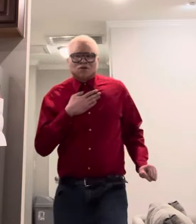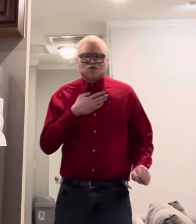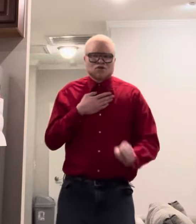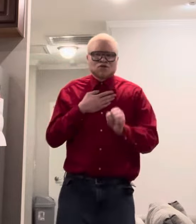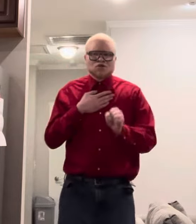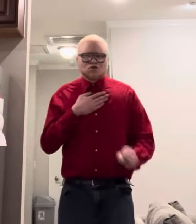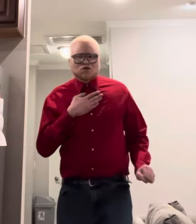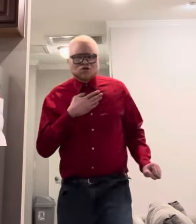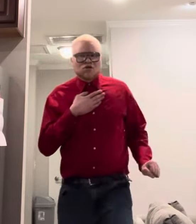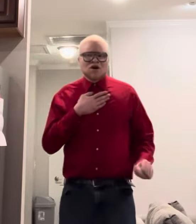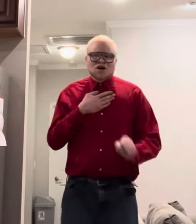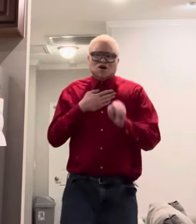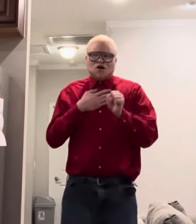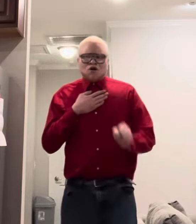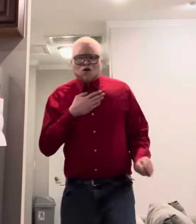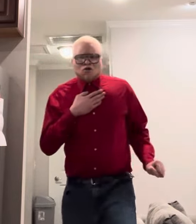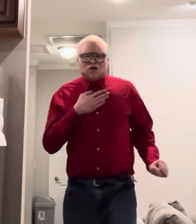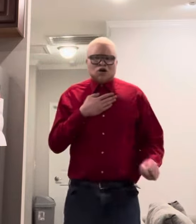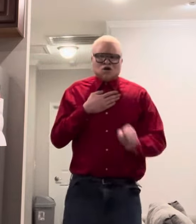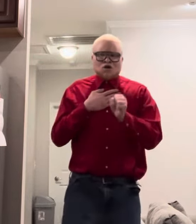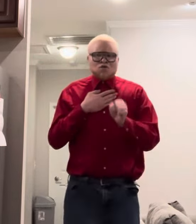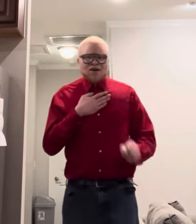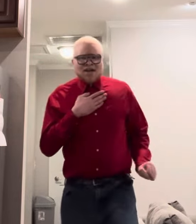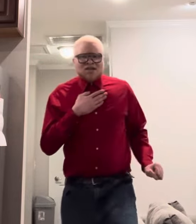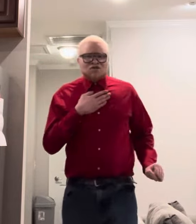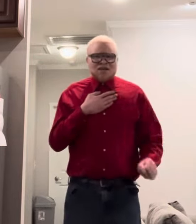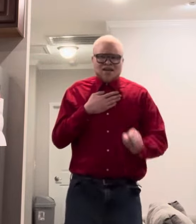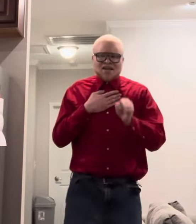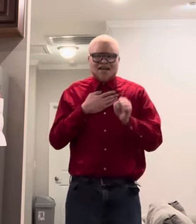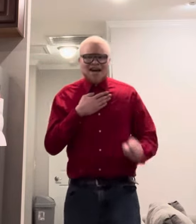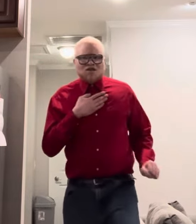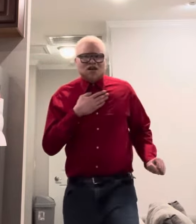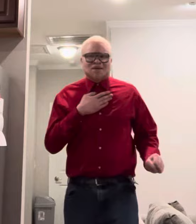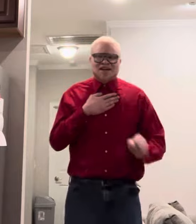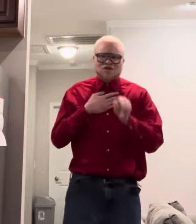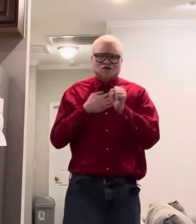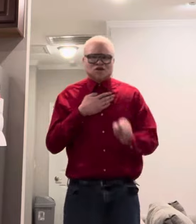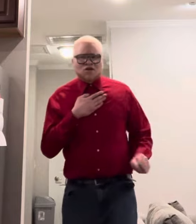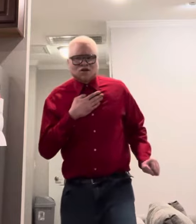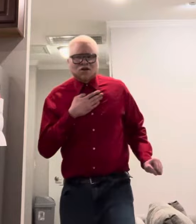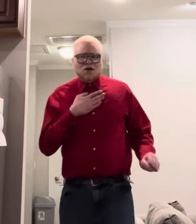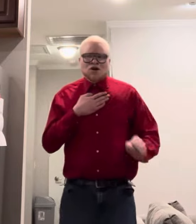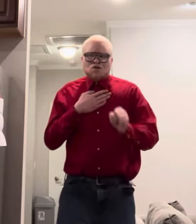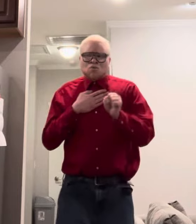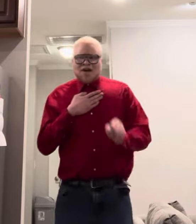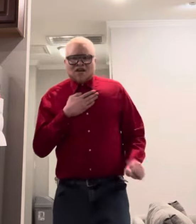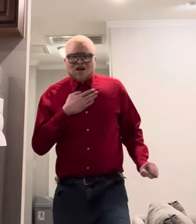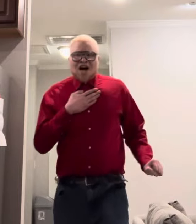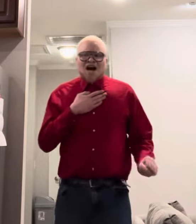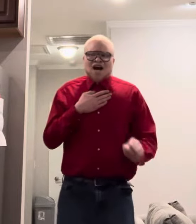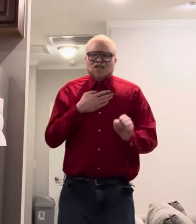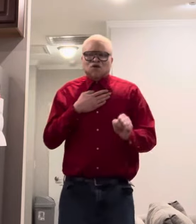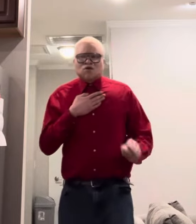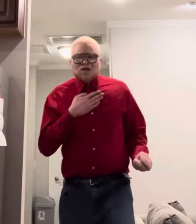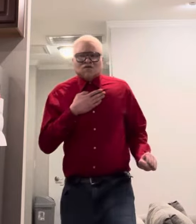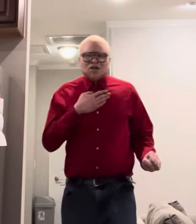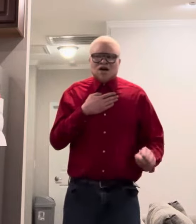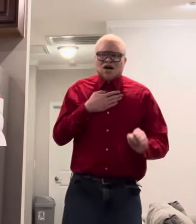blue. O glory, the Greek, now come hither, with eyes full of love